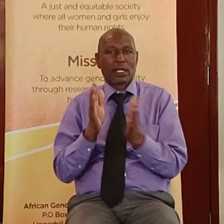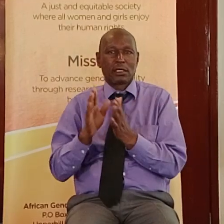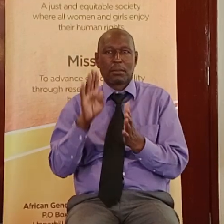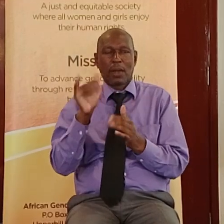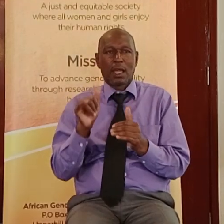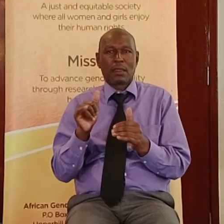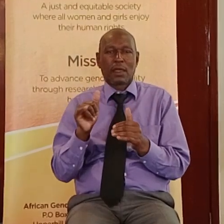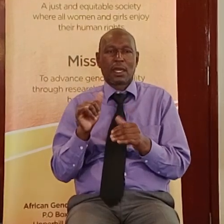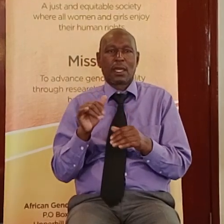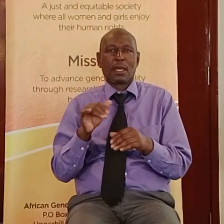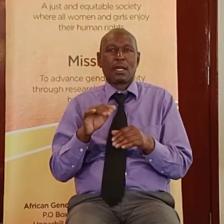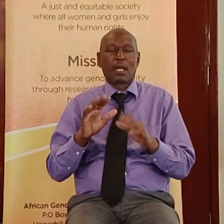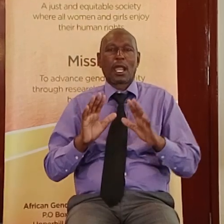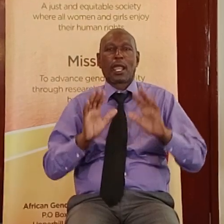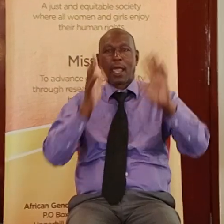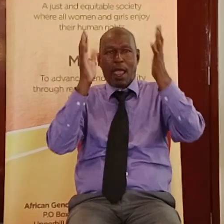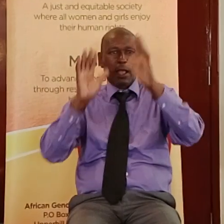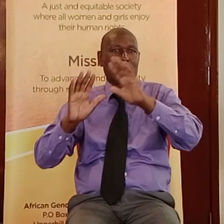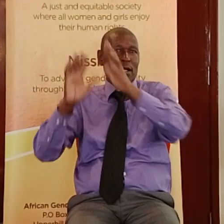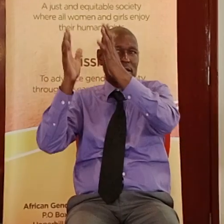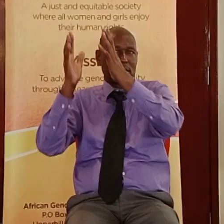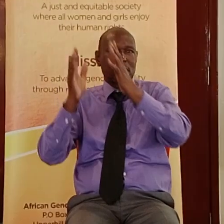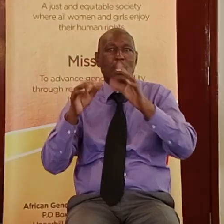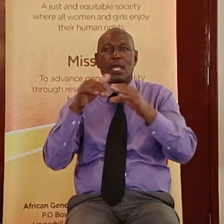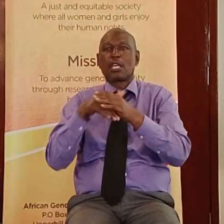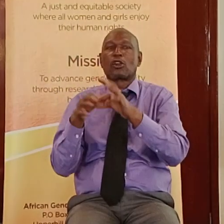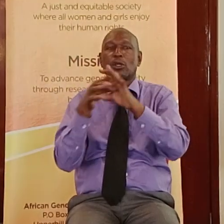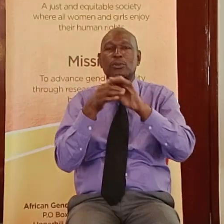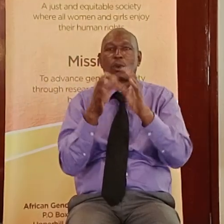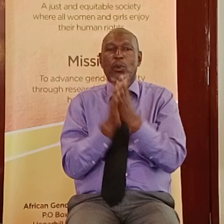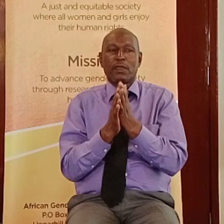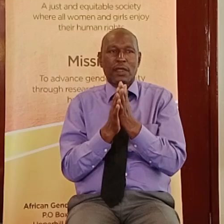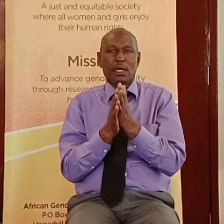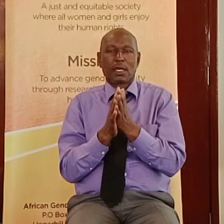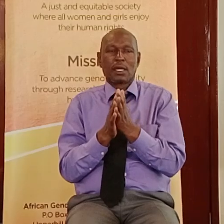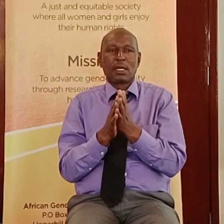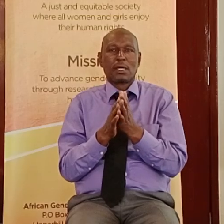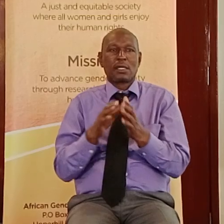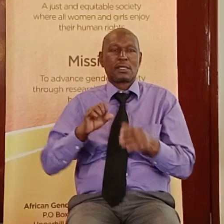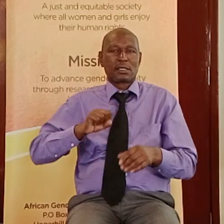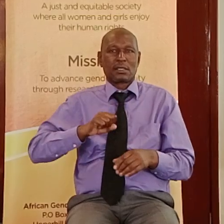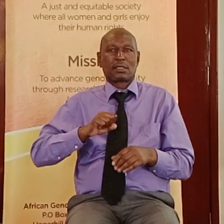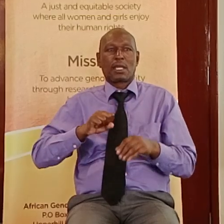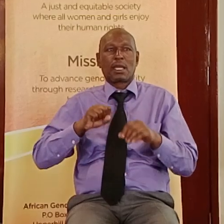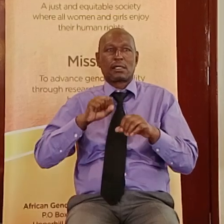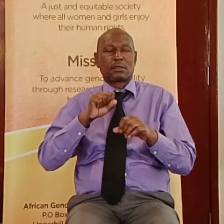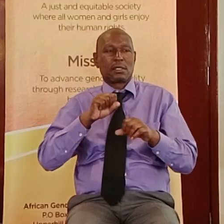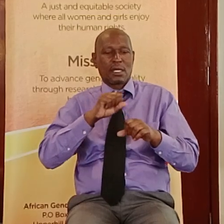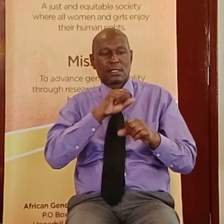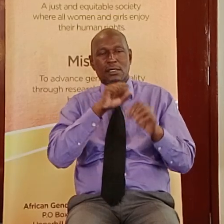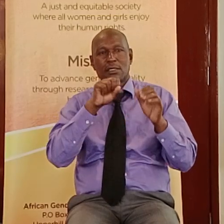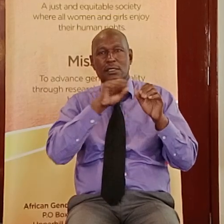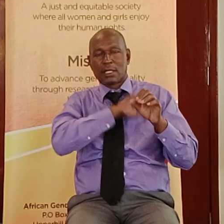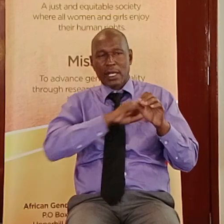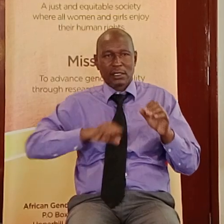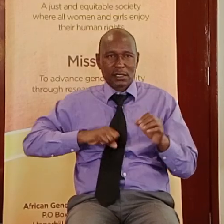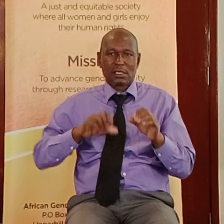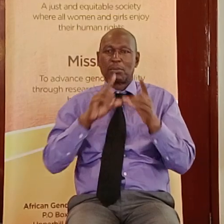National Gender and Equality Commission and in collaboration with the State Department for Gender, with support from them Trust and